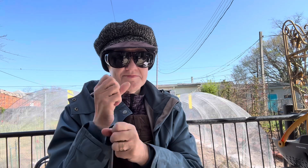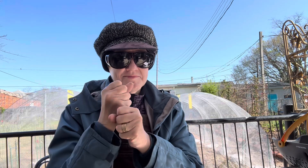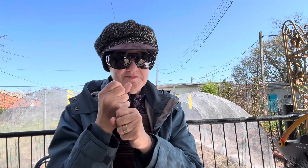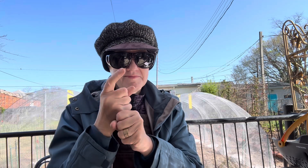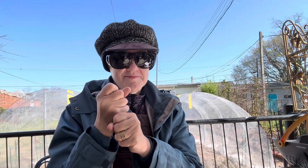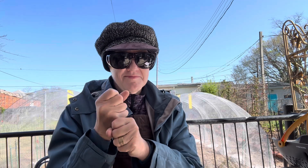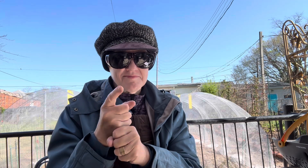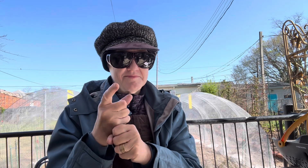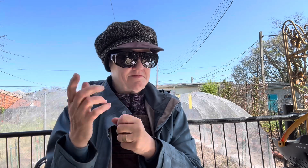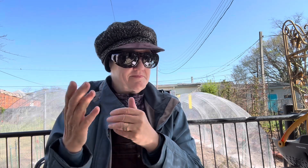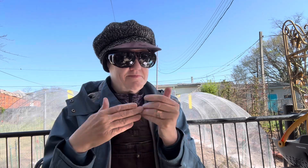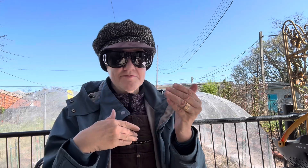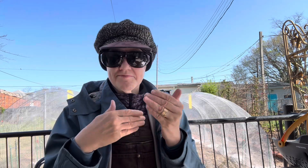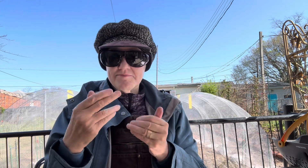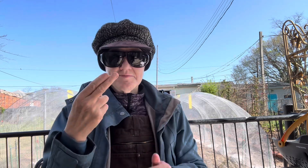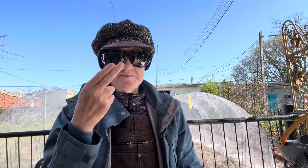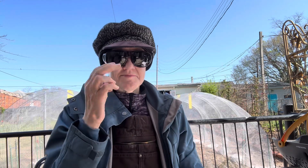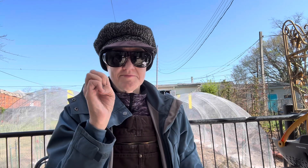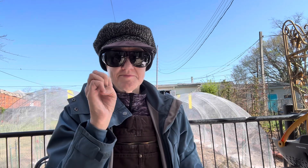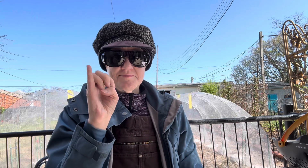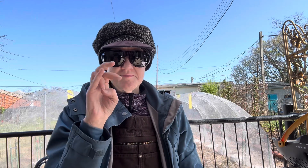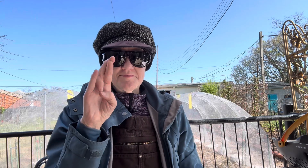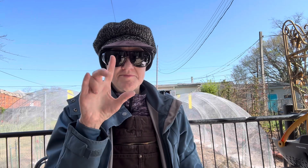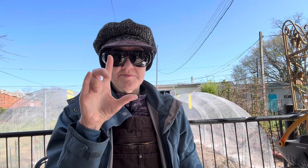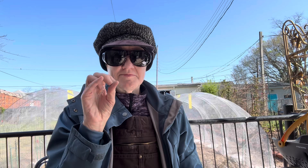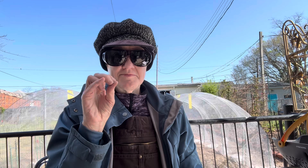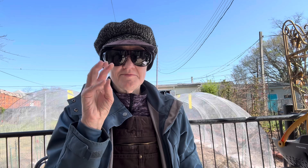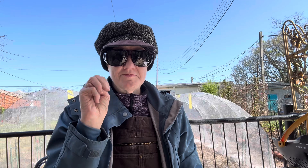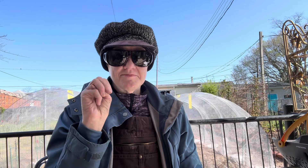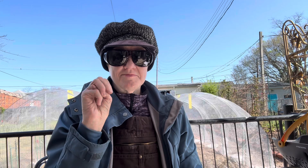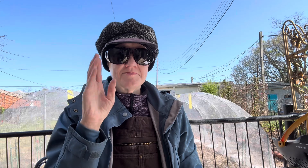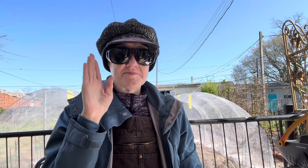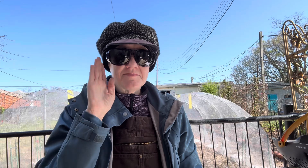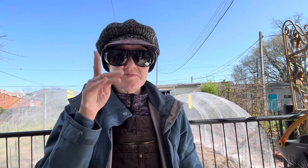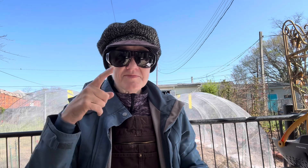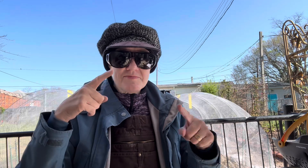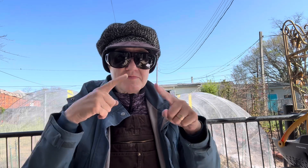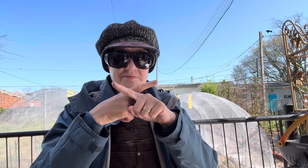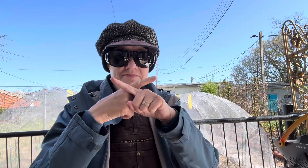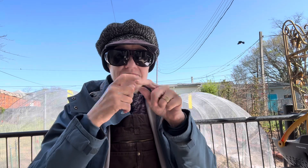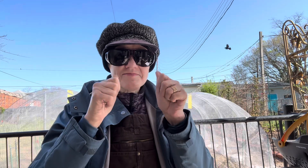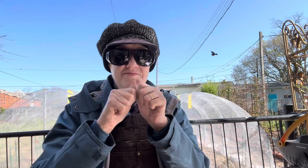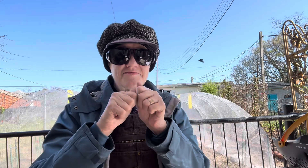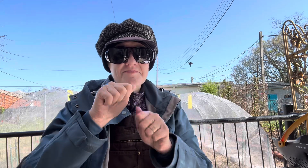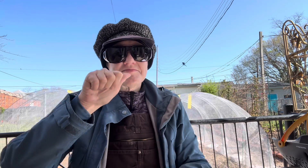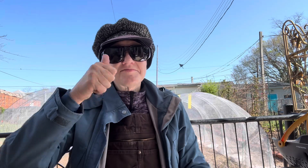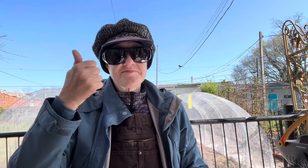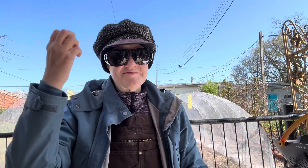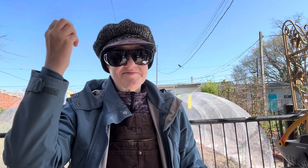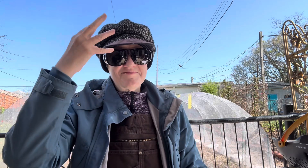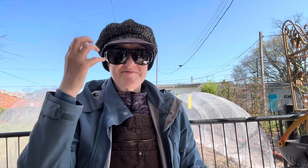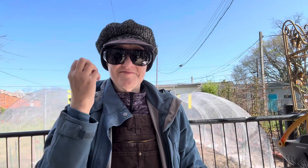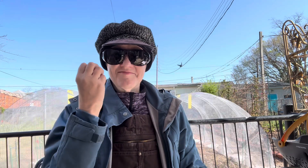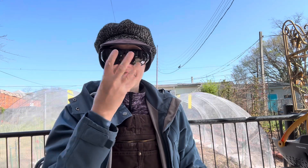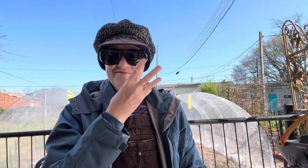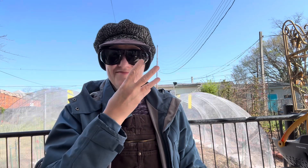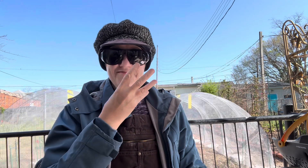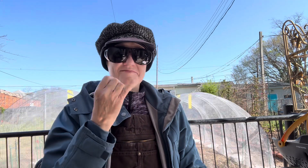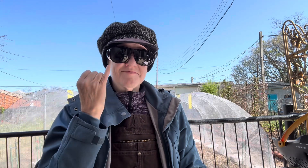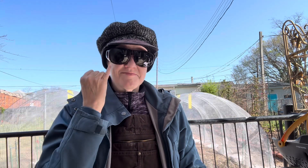I start new seeds every year, even if they're heirloom, because they cross-pollinate with other